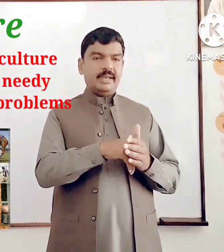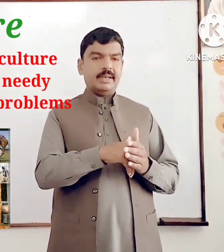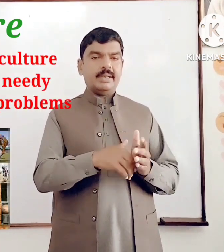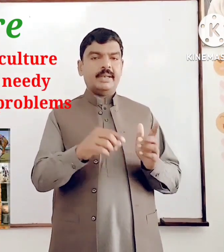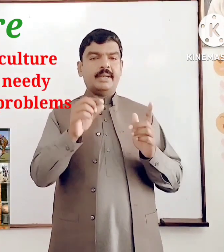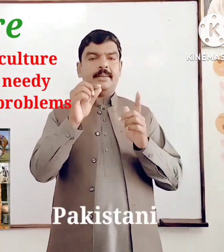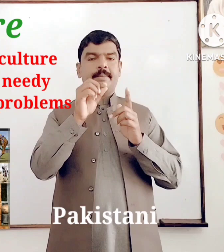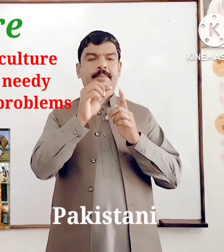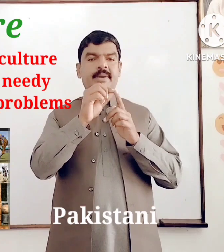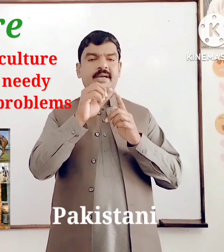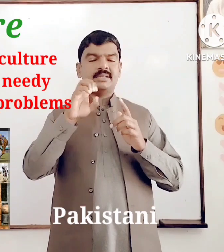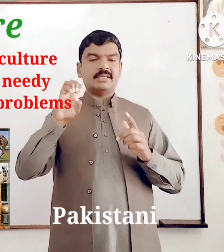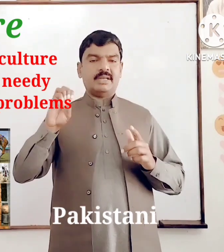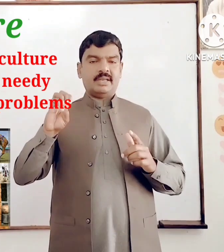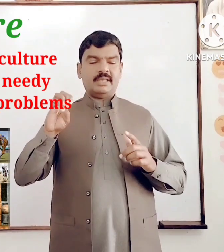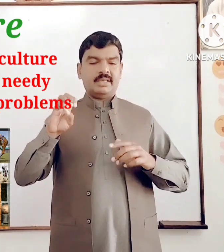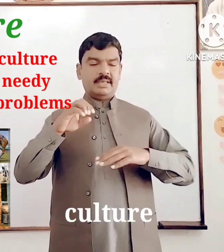In Pakistani